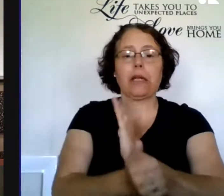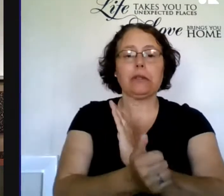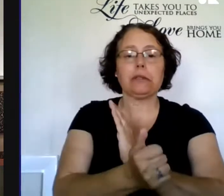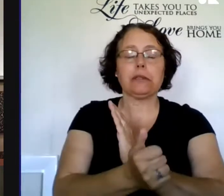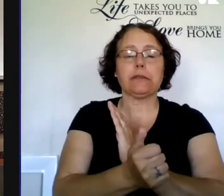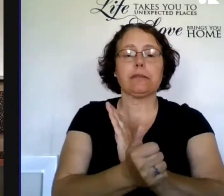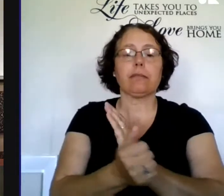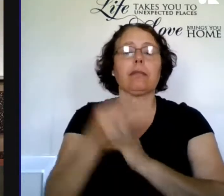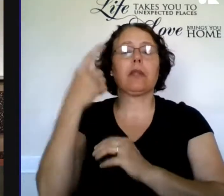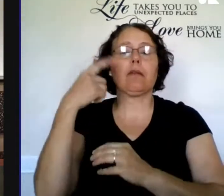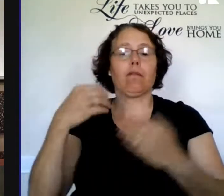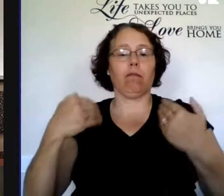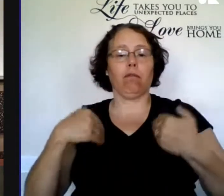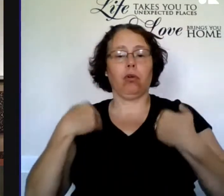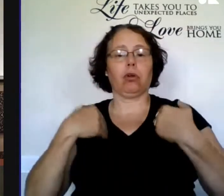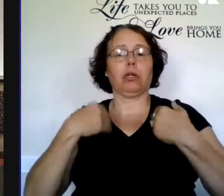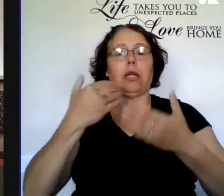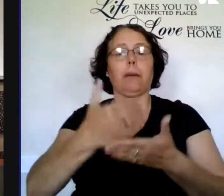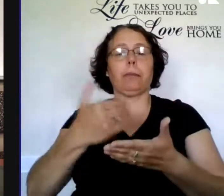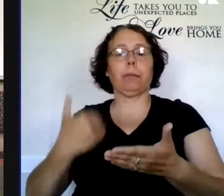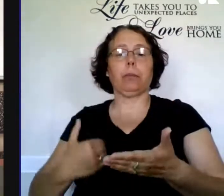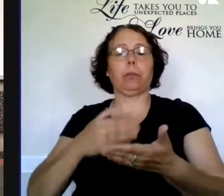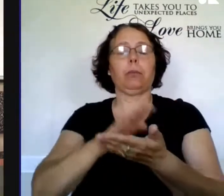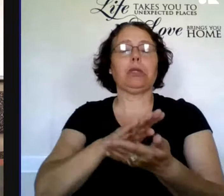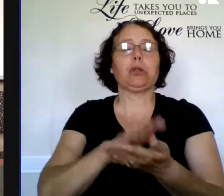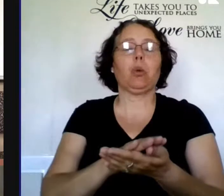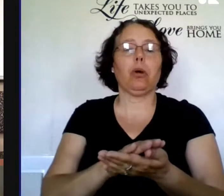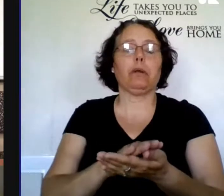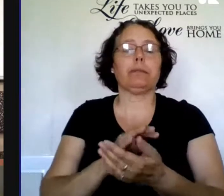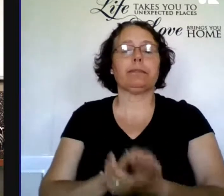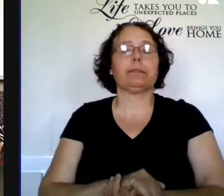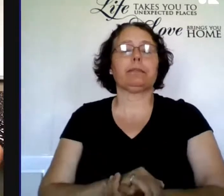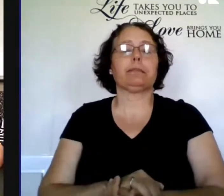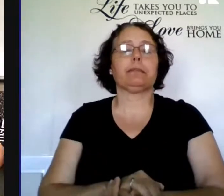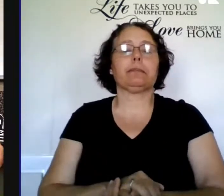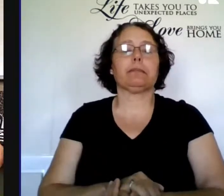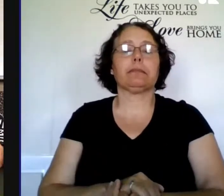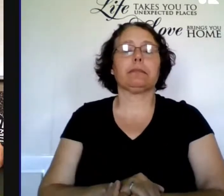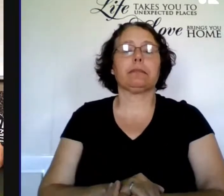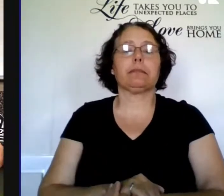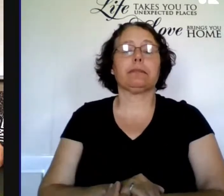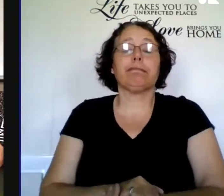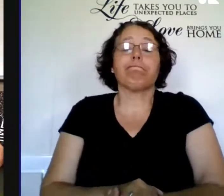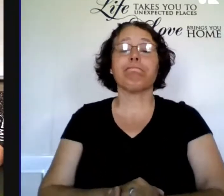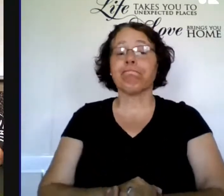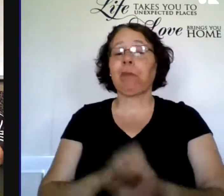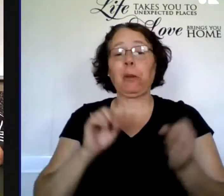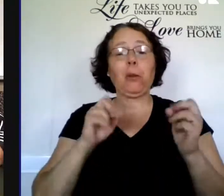in our catalog, you could find lots of books like these. Thanks for